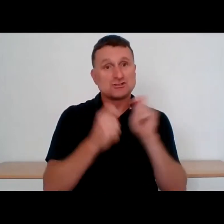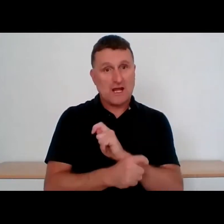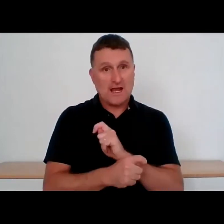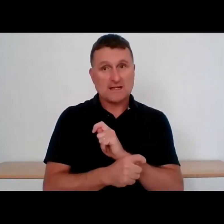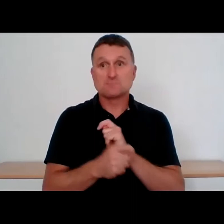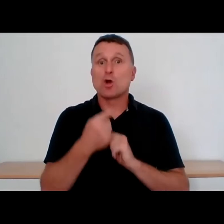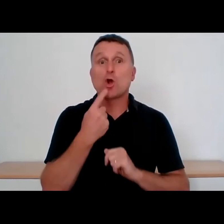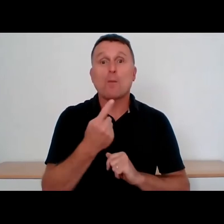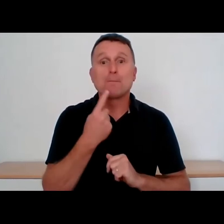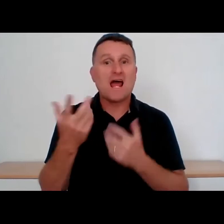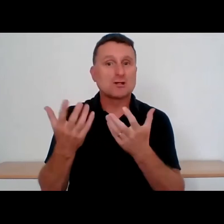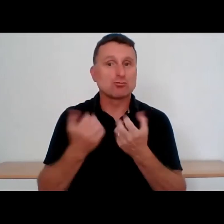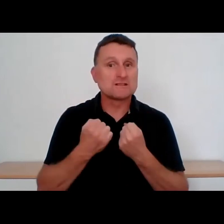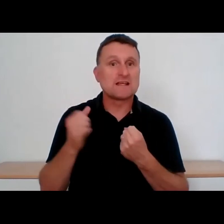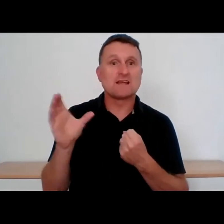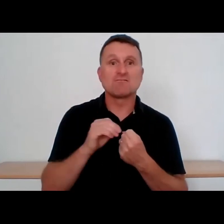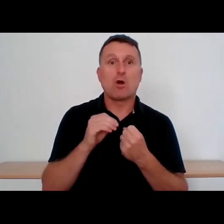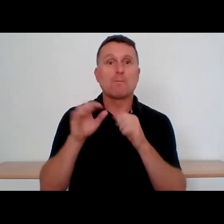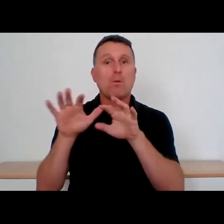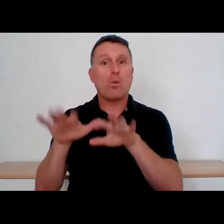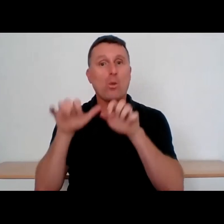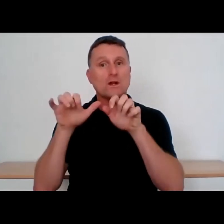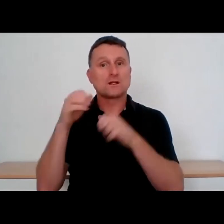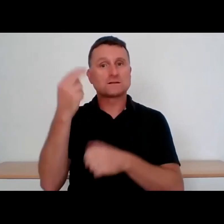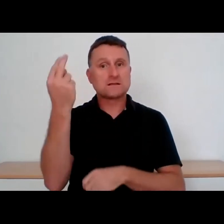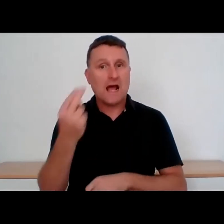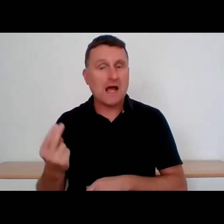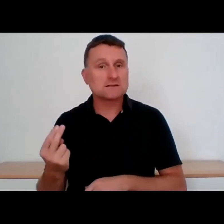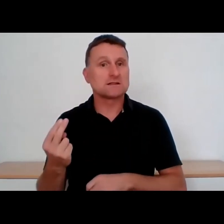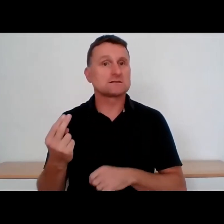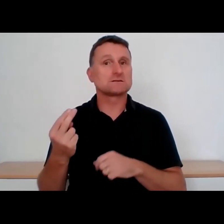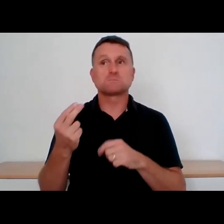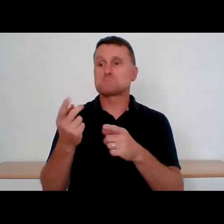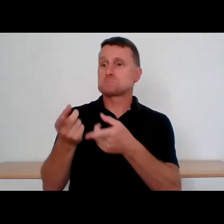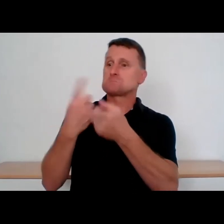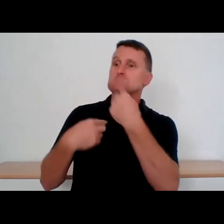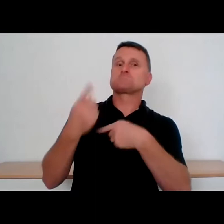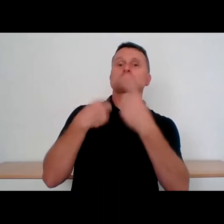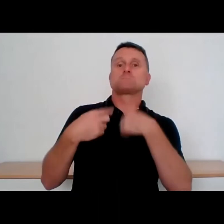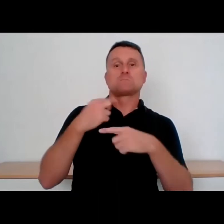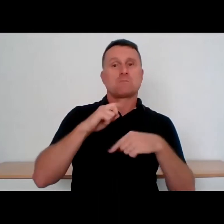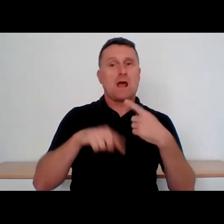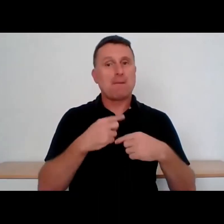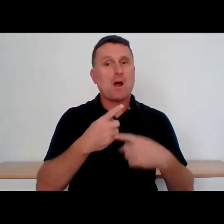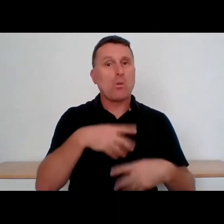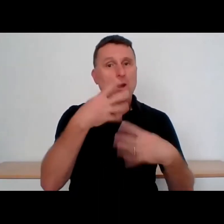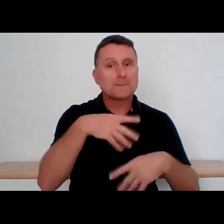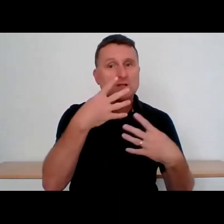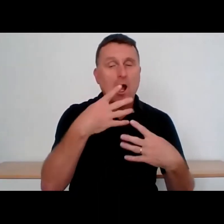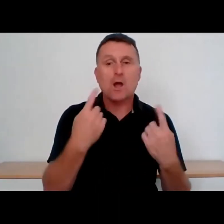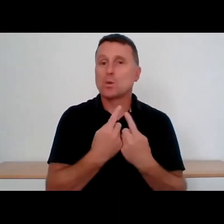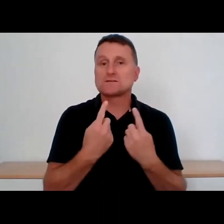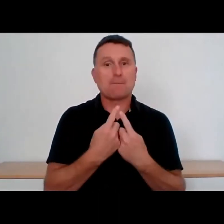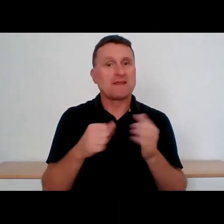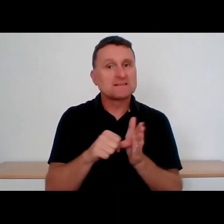trustees, artists, and so on, that your venue or your website or something else is creating